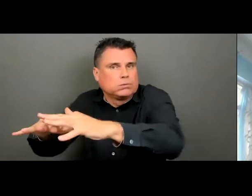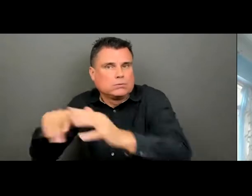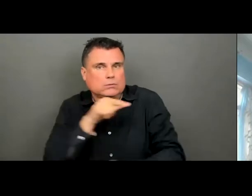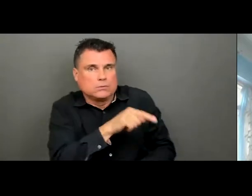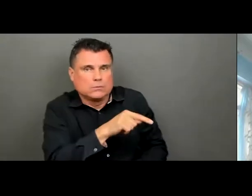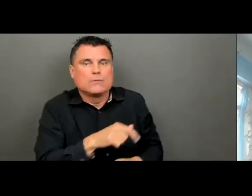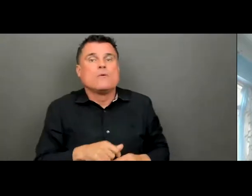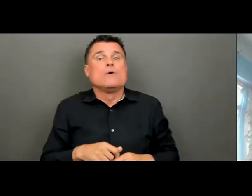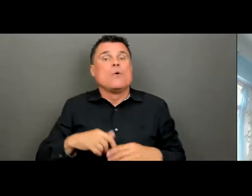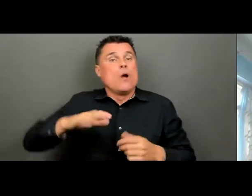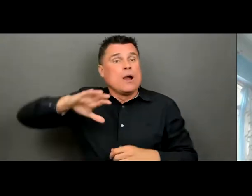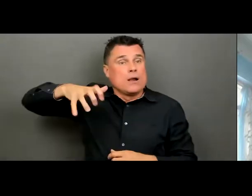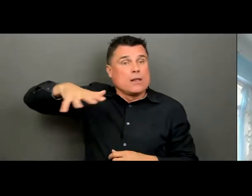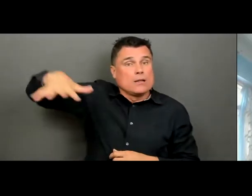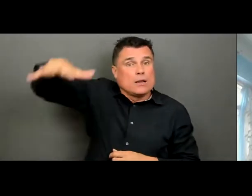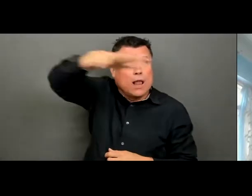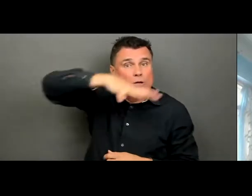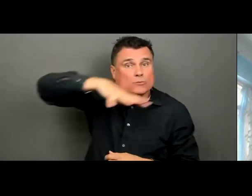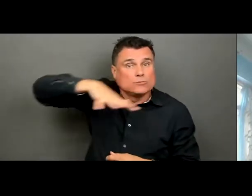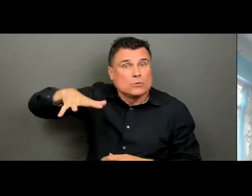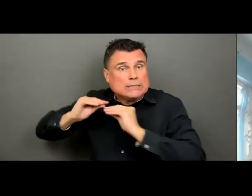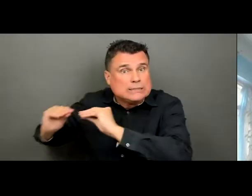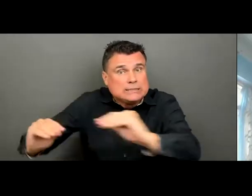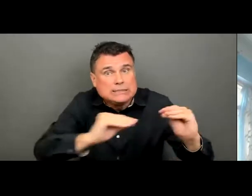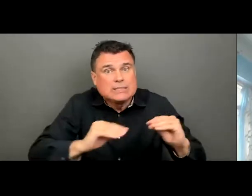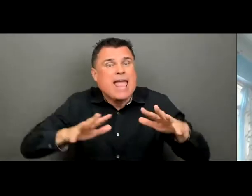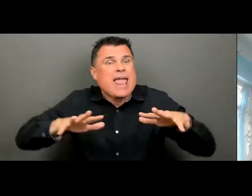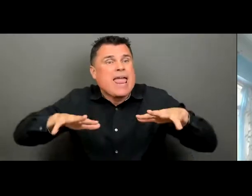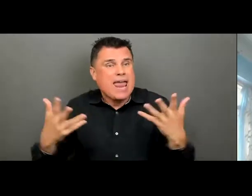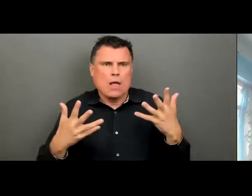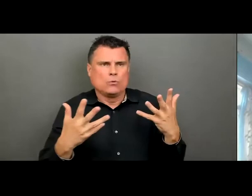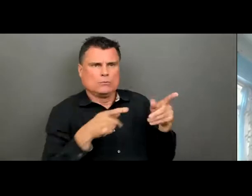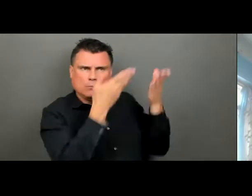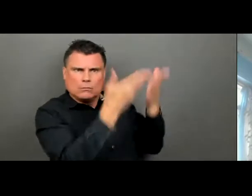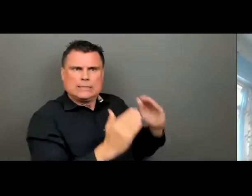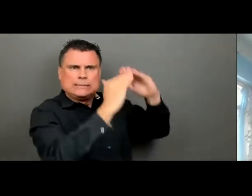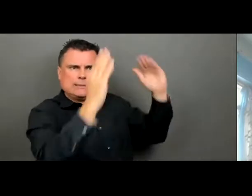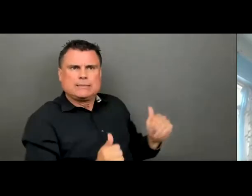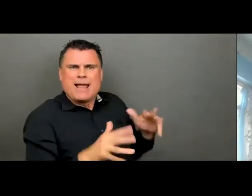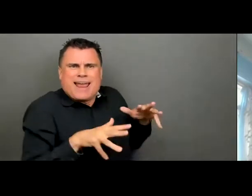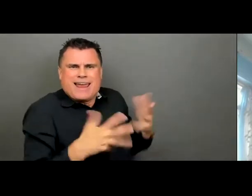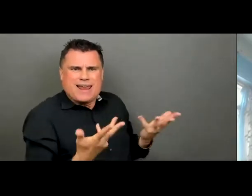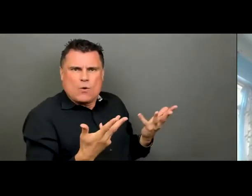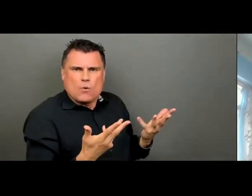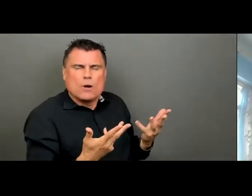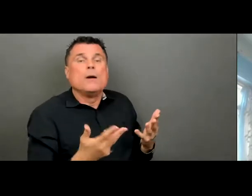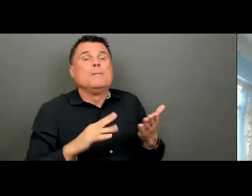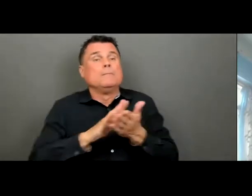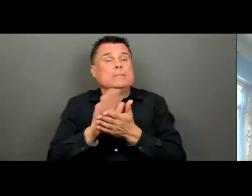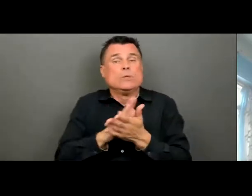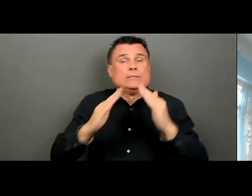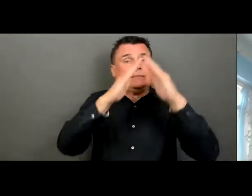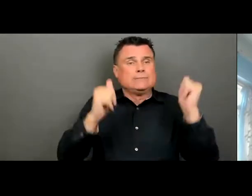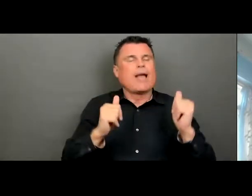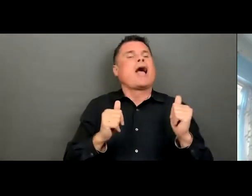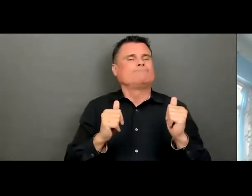on using such kind of systems or so that such system can lead to the success? Now I